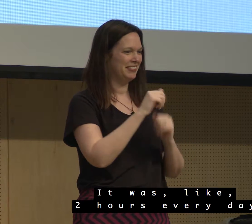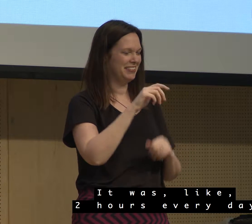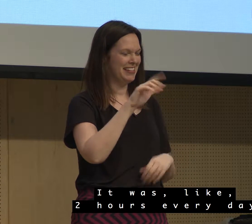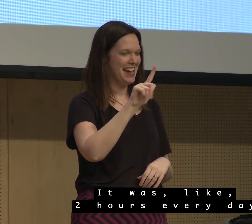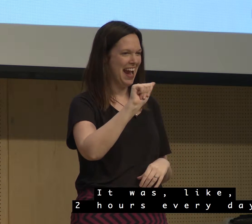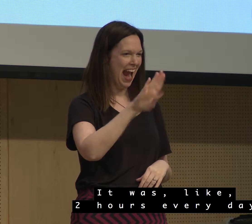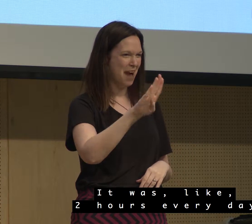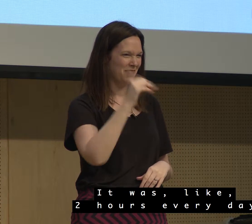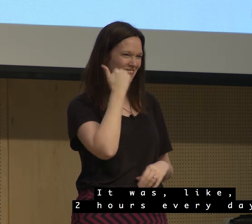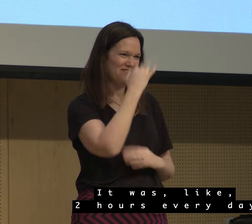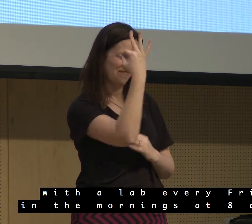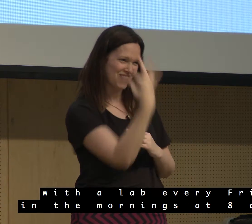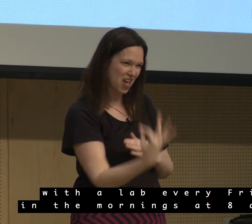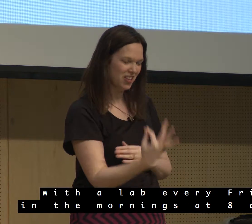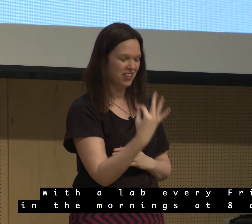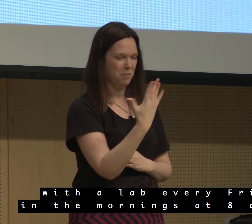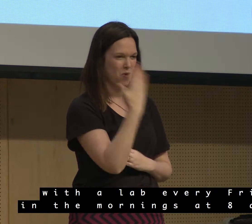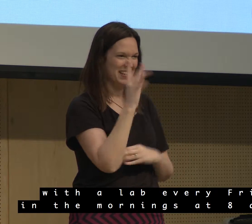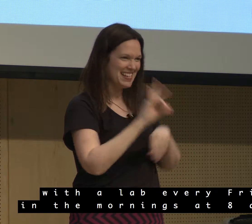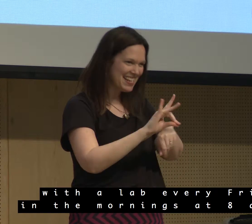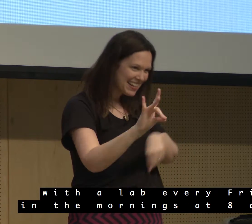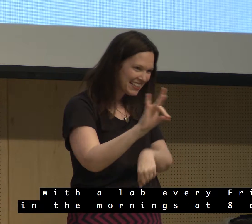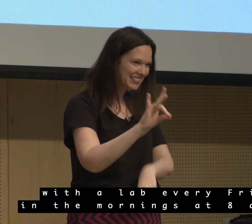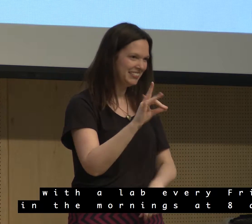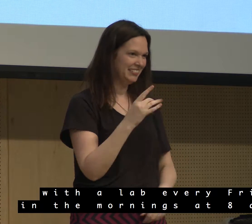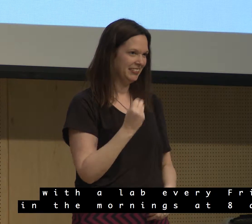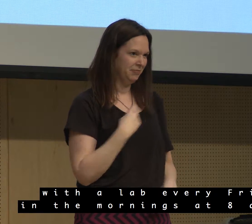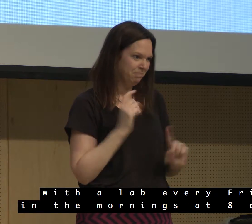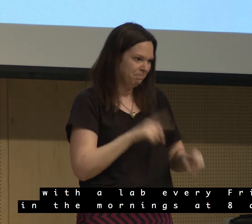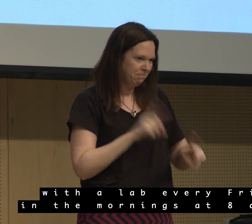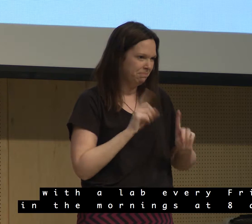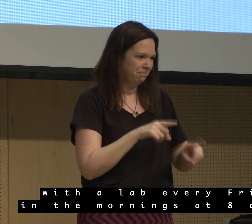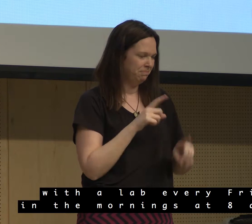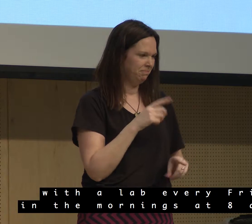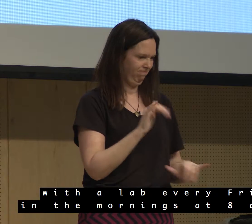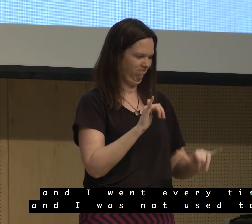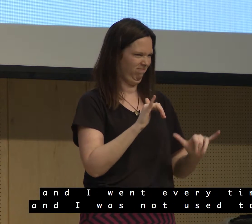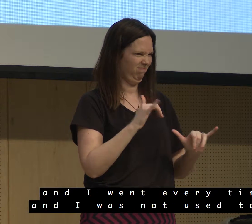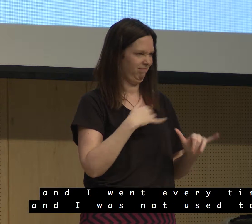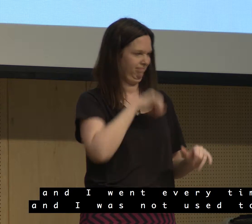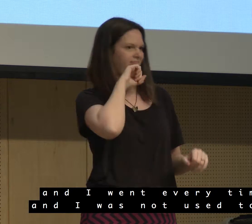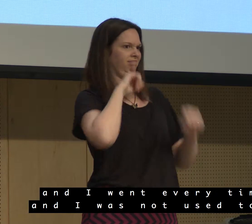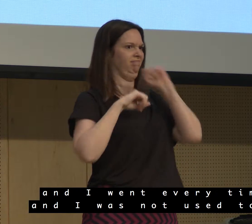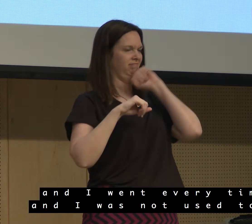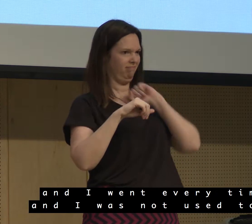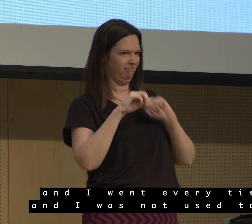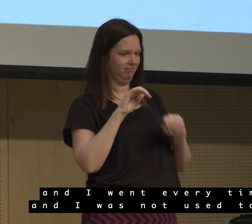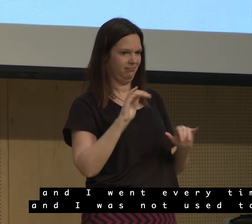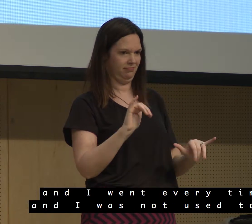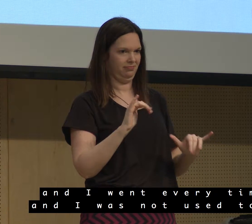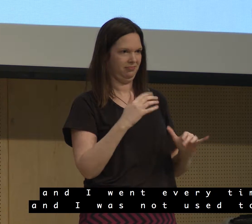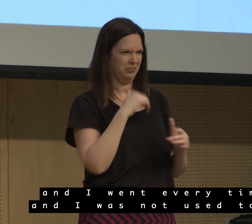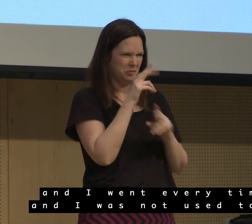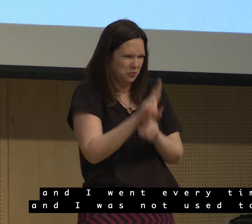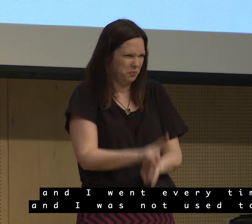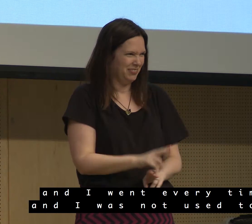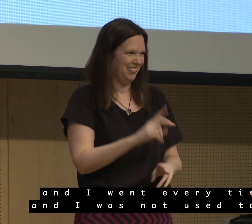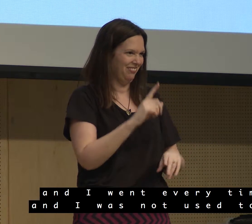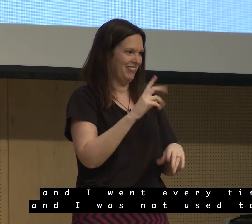2 hours every day with a lab every Friday in the mornings at 8 a.m. And I went every time, and I was